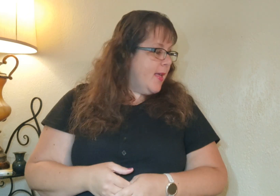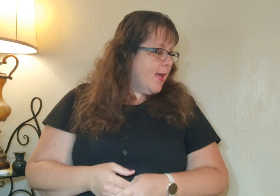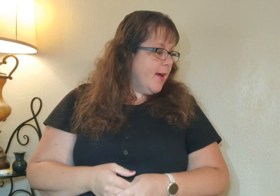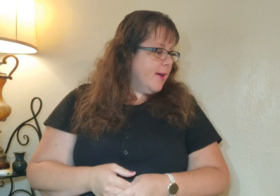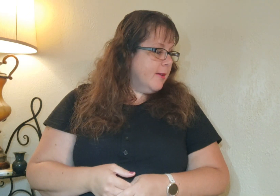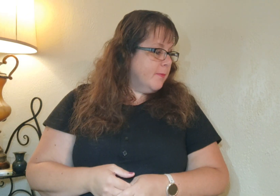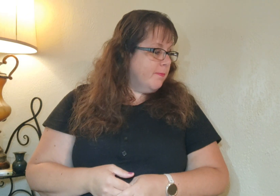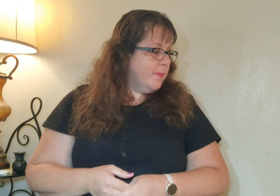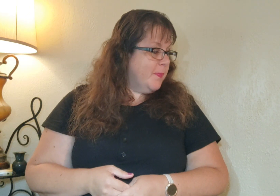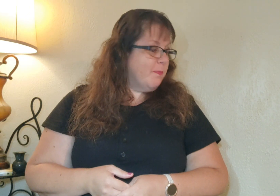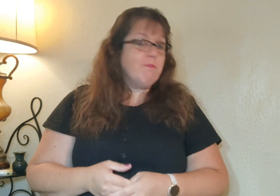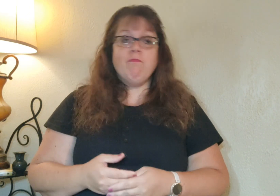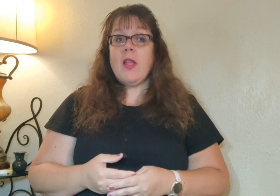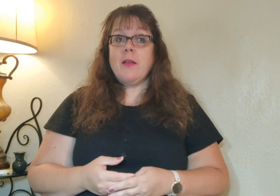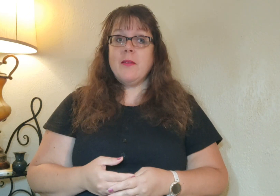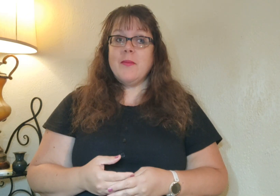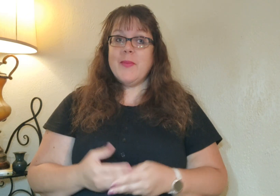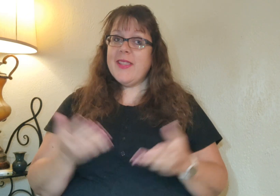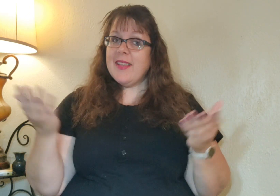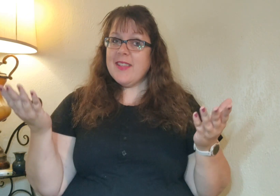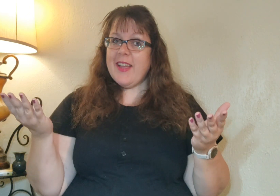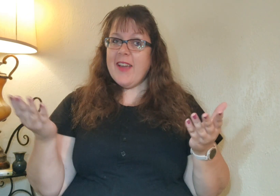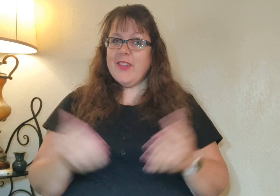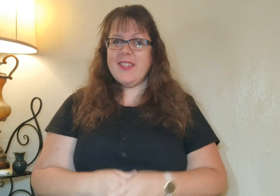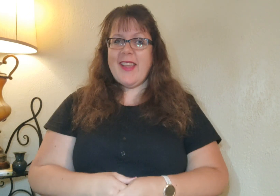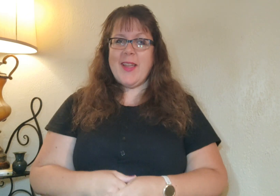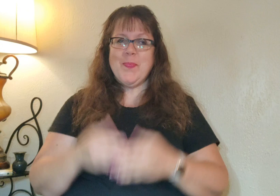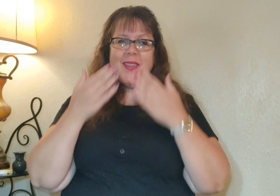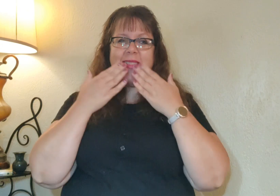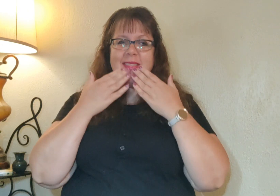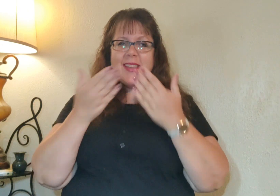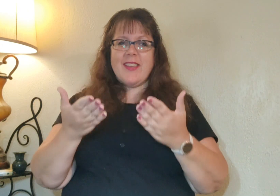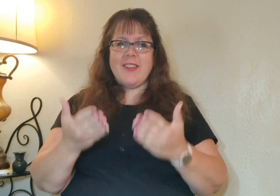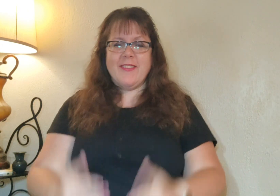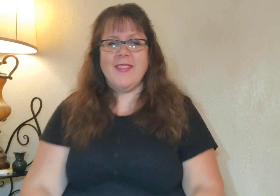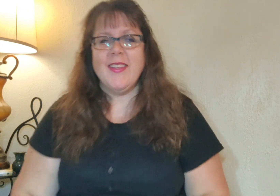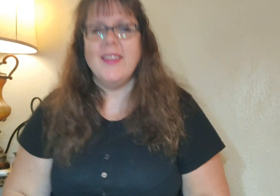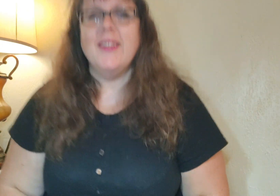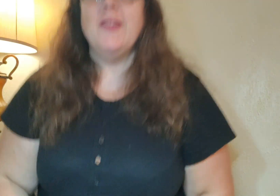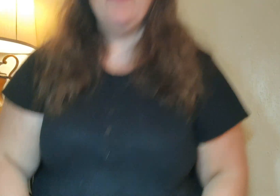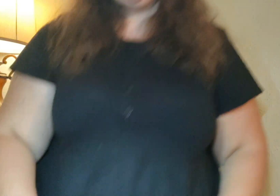But that's all I have for today. Thank you.